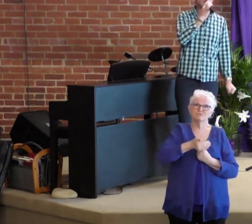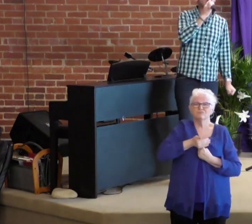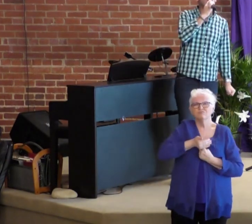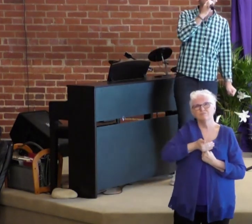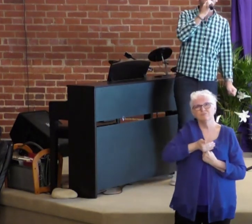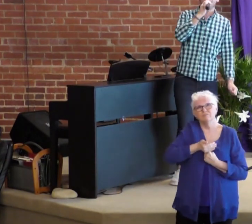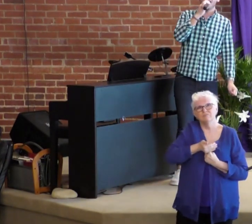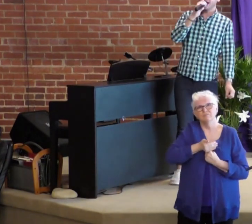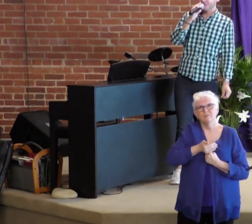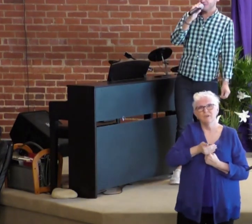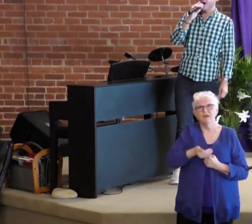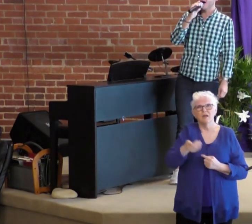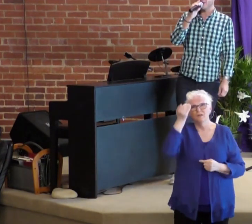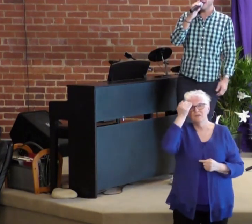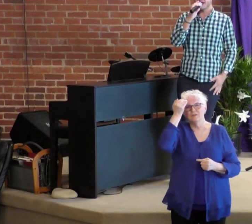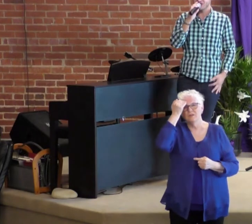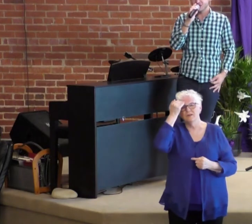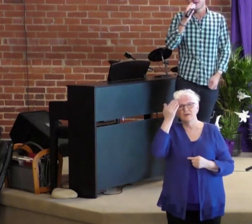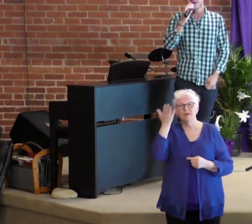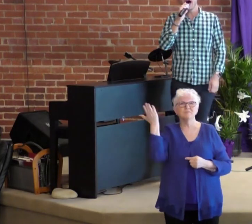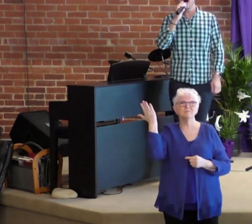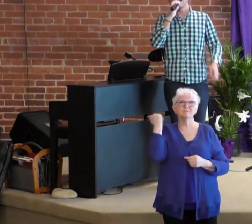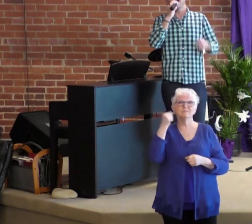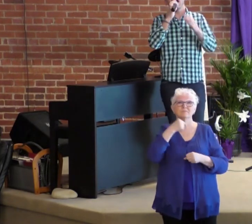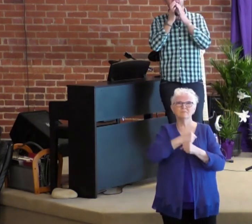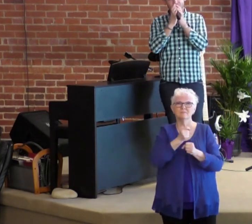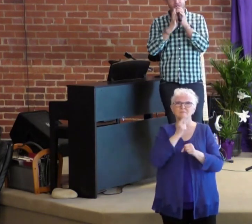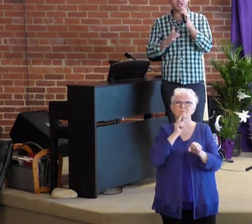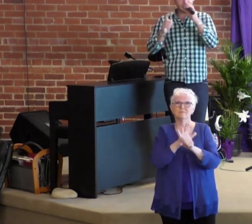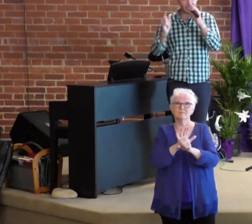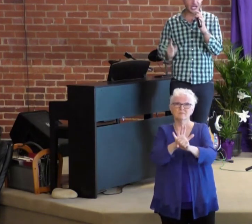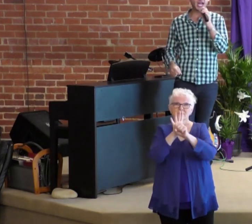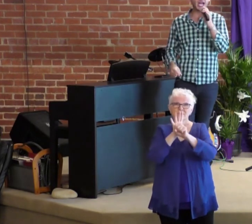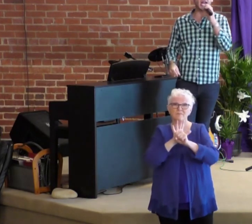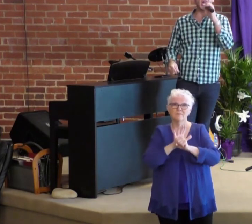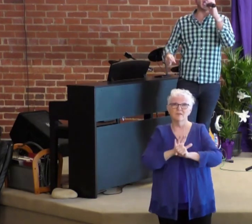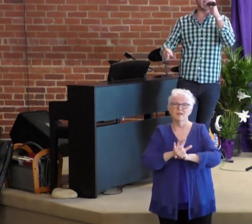fight. You know I made a promise that